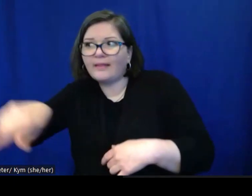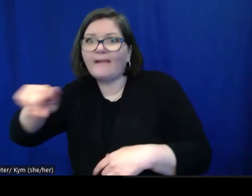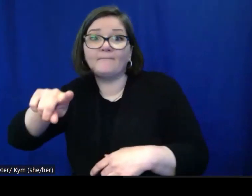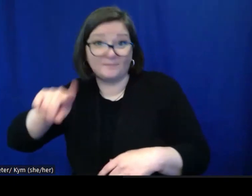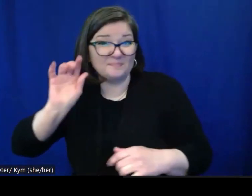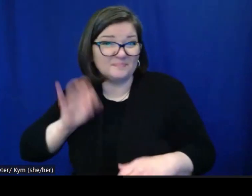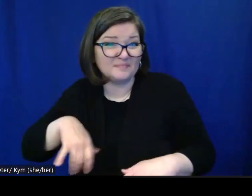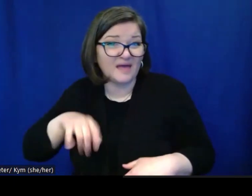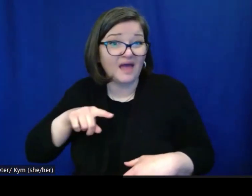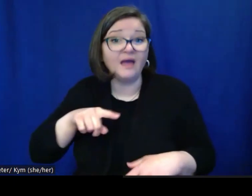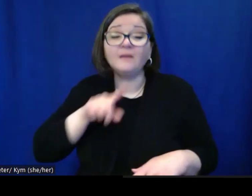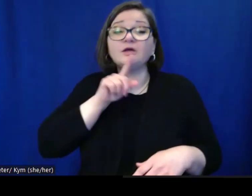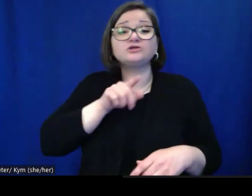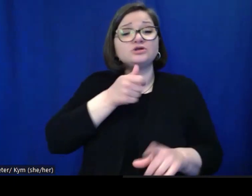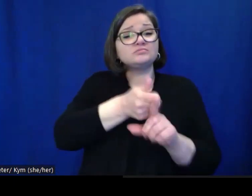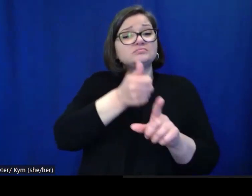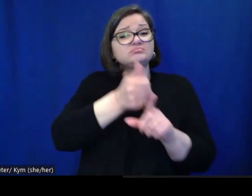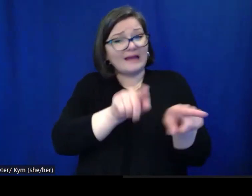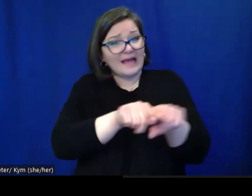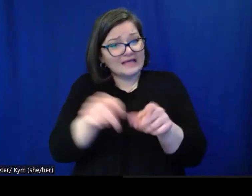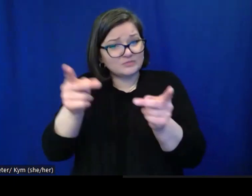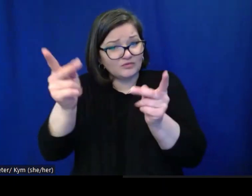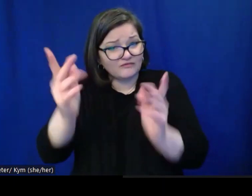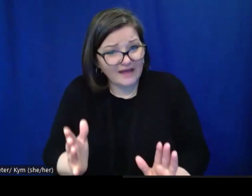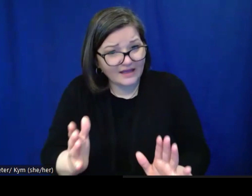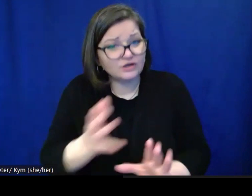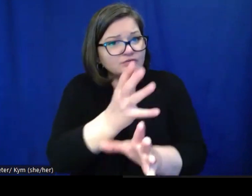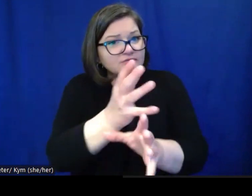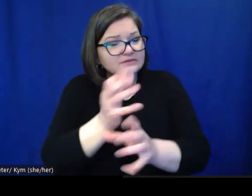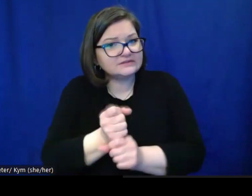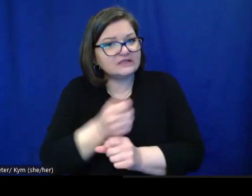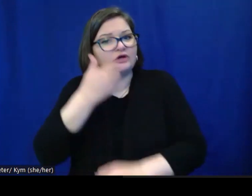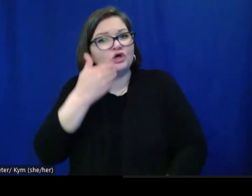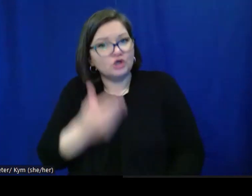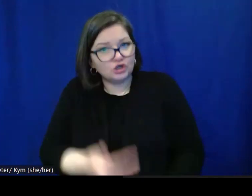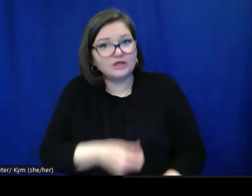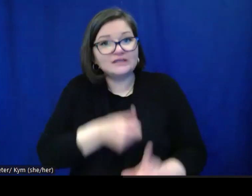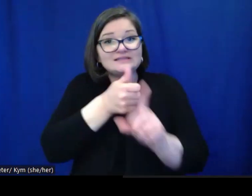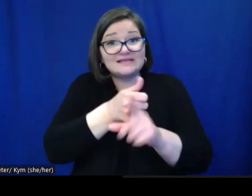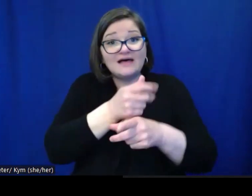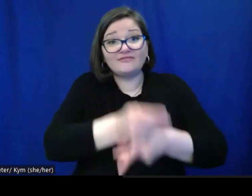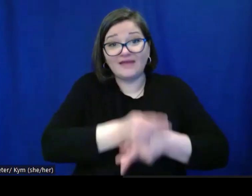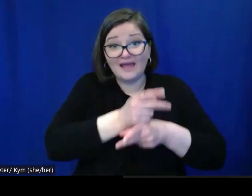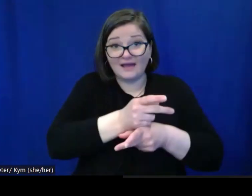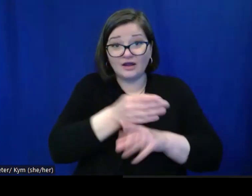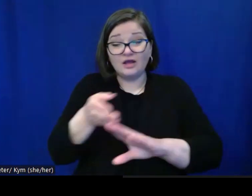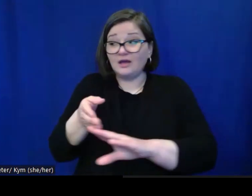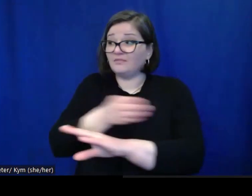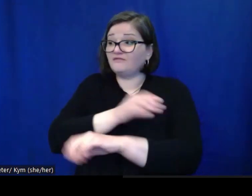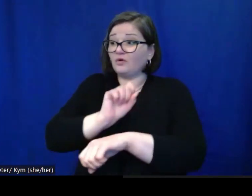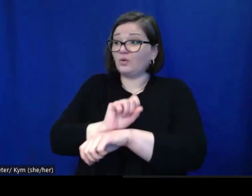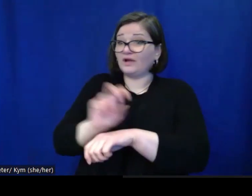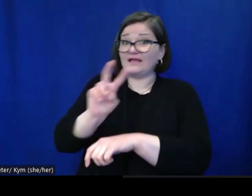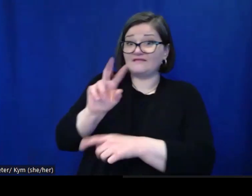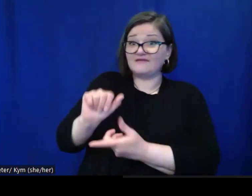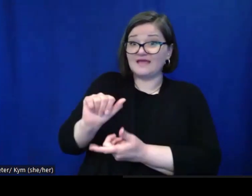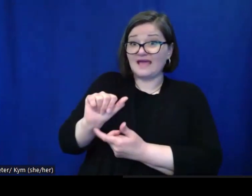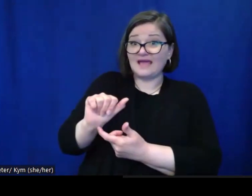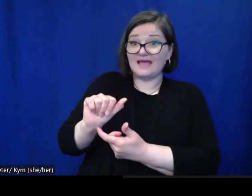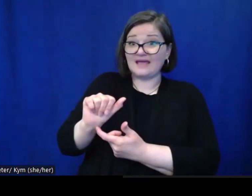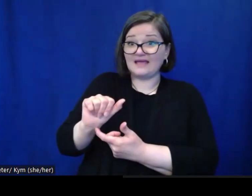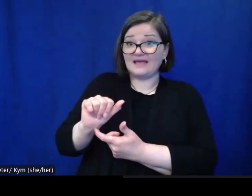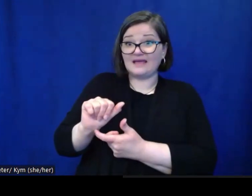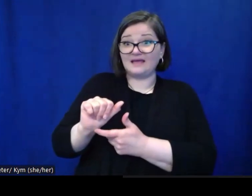Ensure that you as a provider are receiving good self-care. Prior to working at VA,